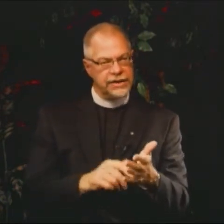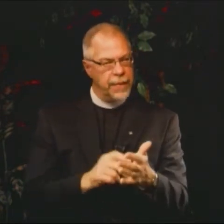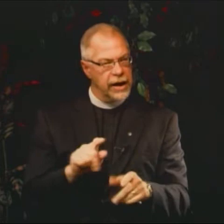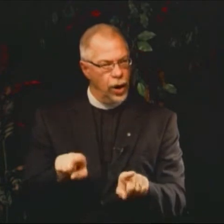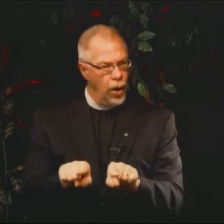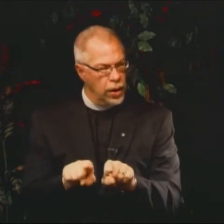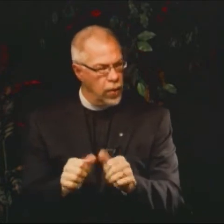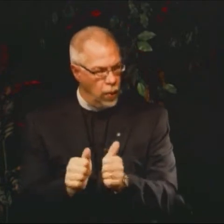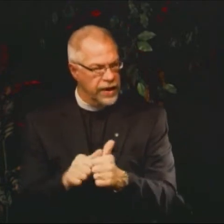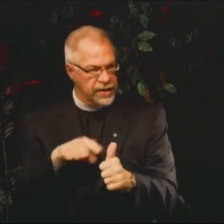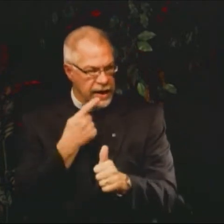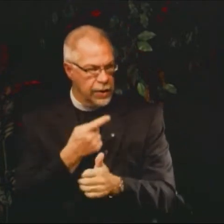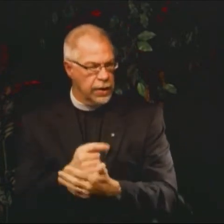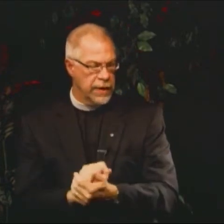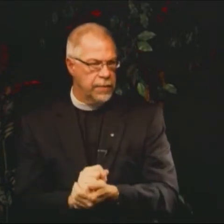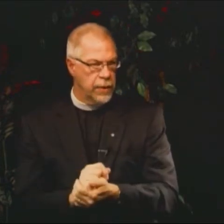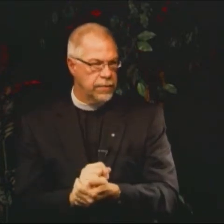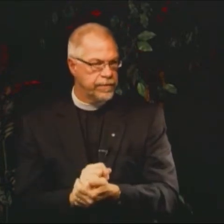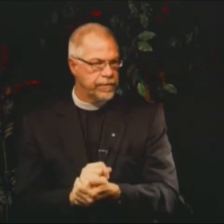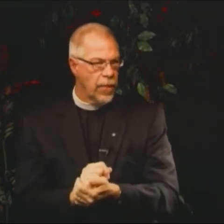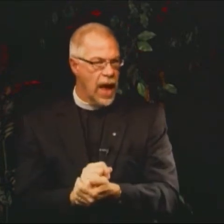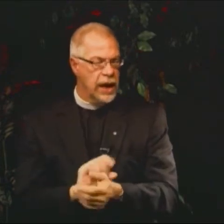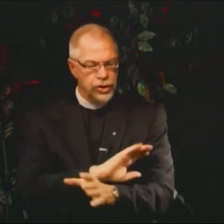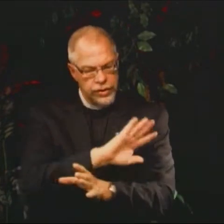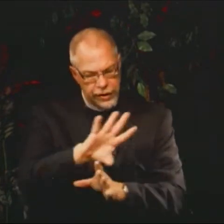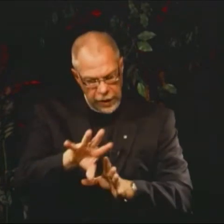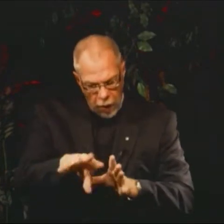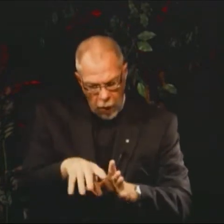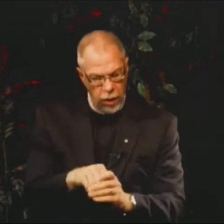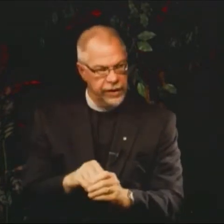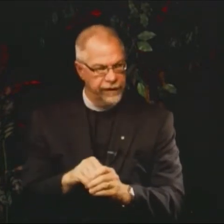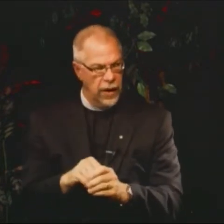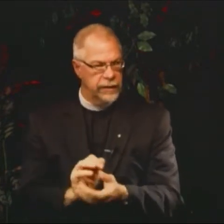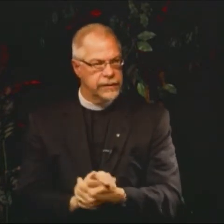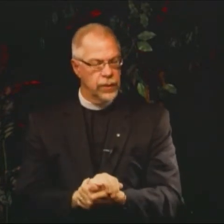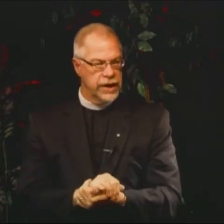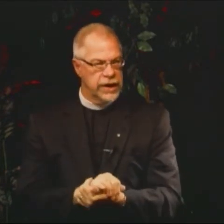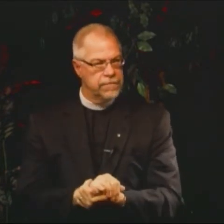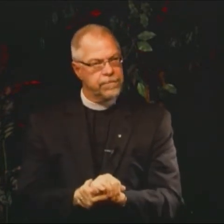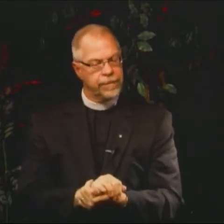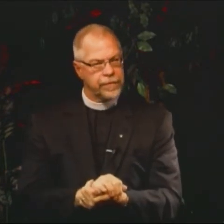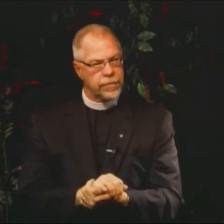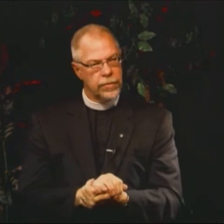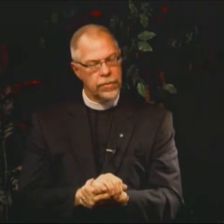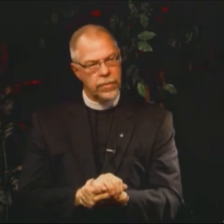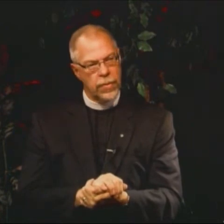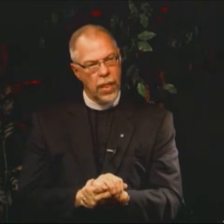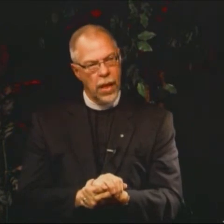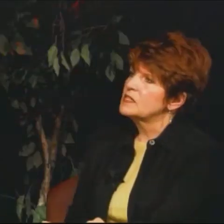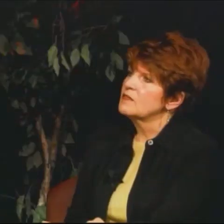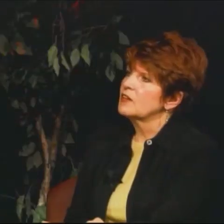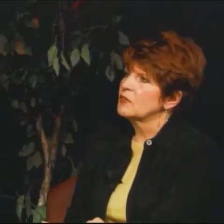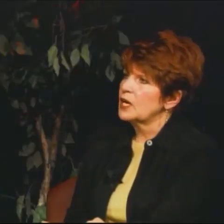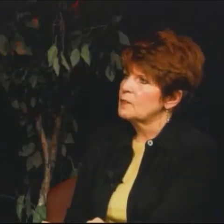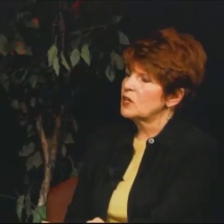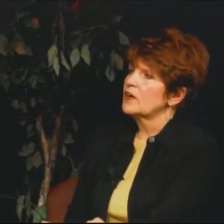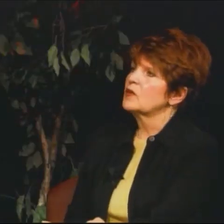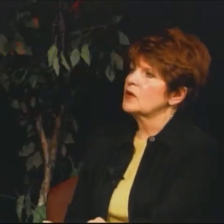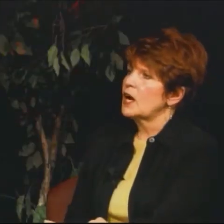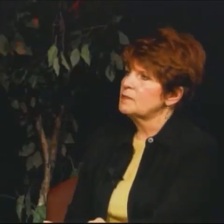participate along with the hearing people. And so they're all involved with it. My guess is, too, you have specific vocabulary that would not be